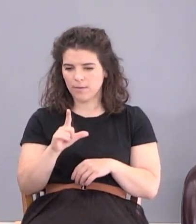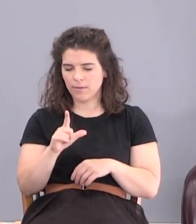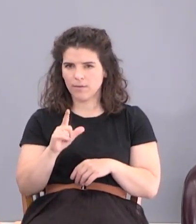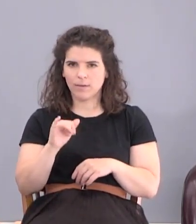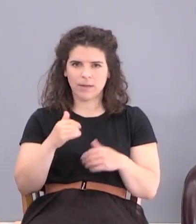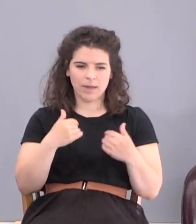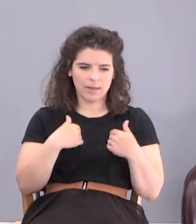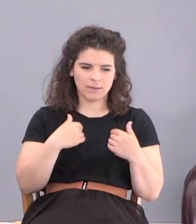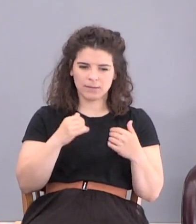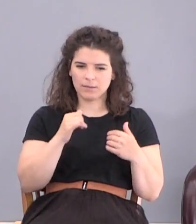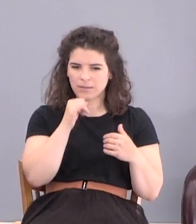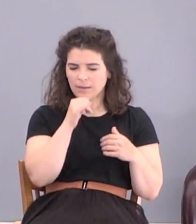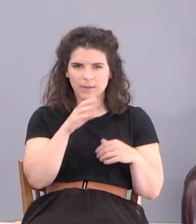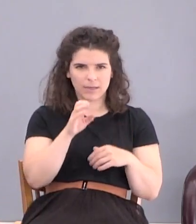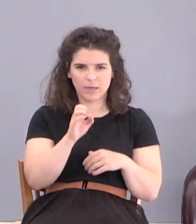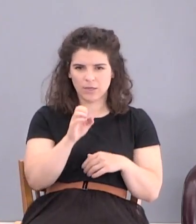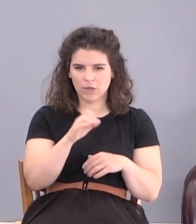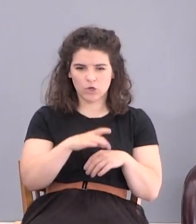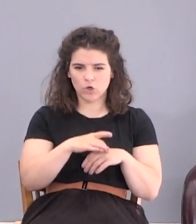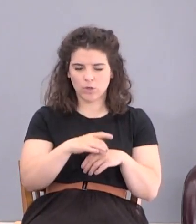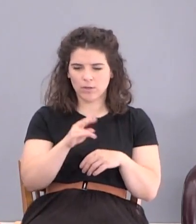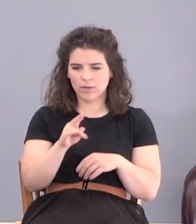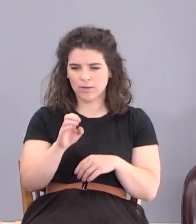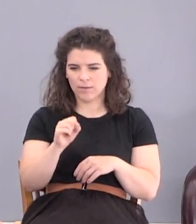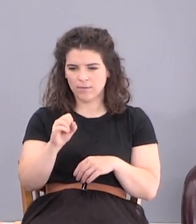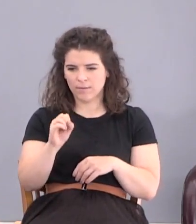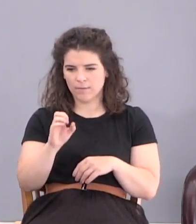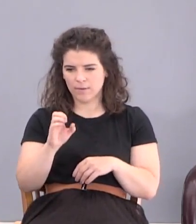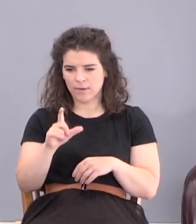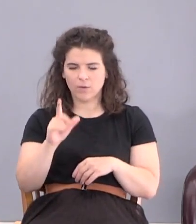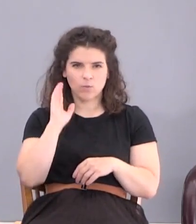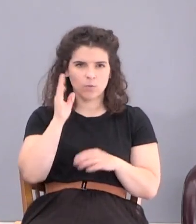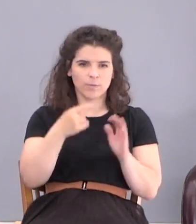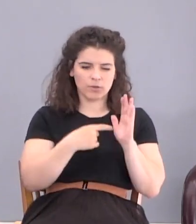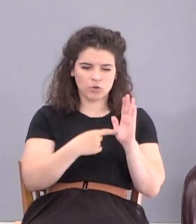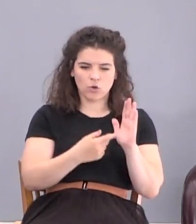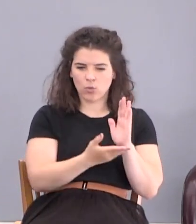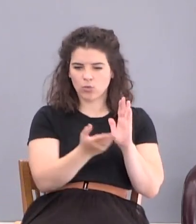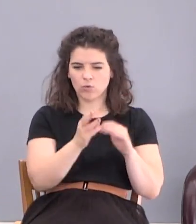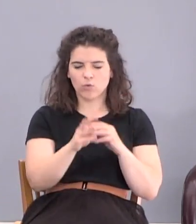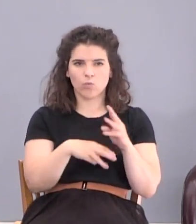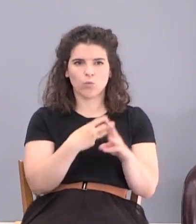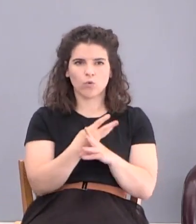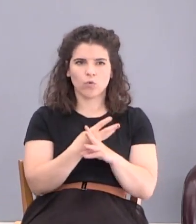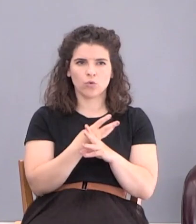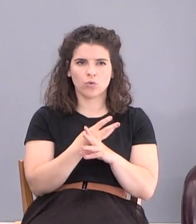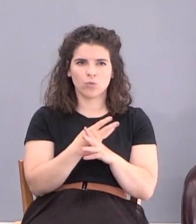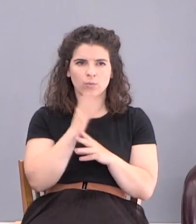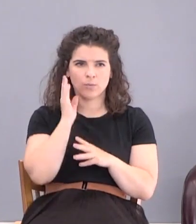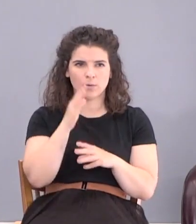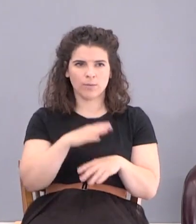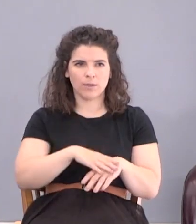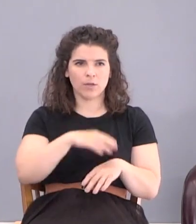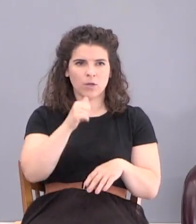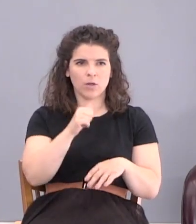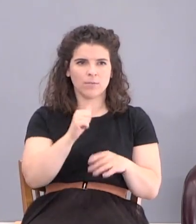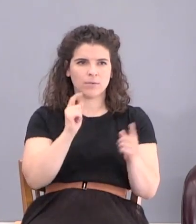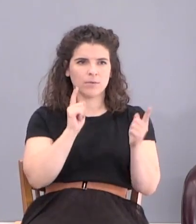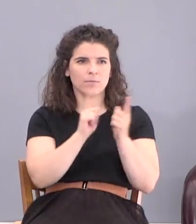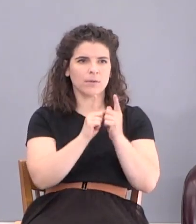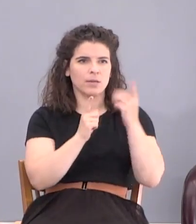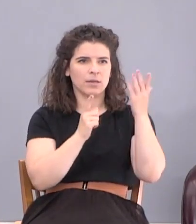that excellency is not going to be in an earthen vessel anymore. It's going to be displayed to the world. We are going to be caught up to meet him in the